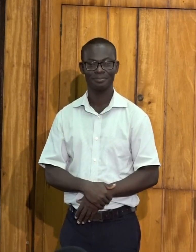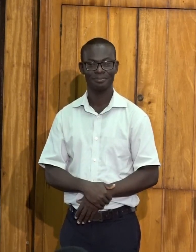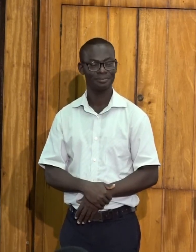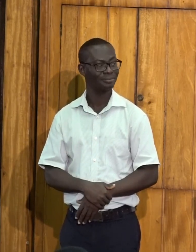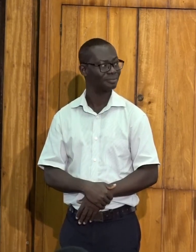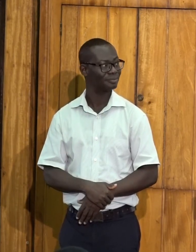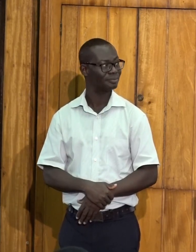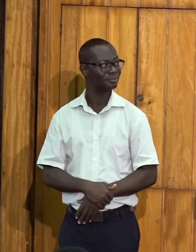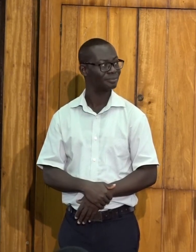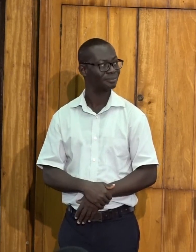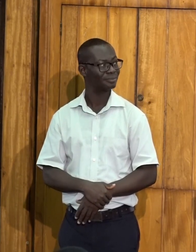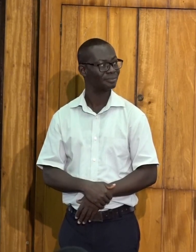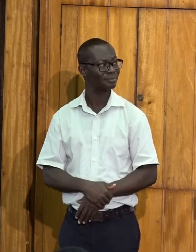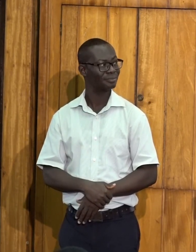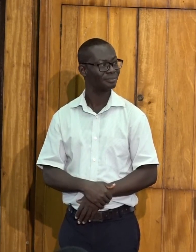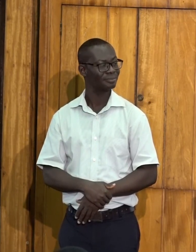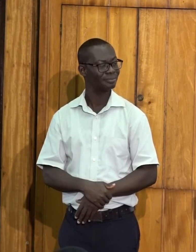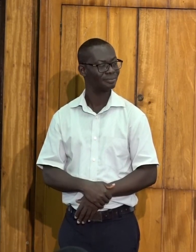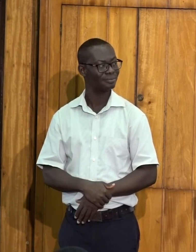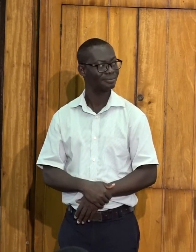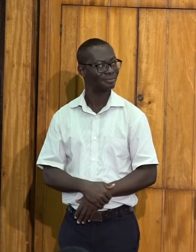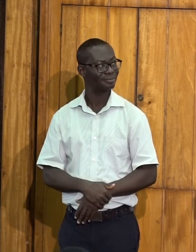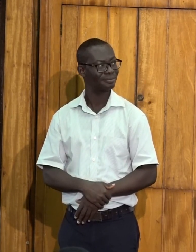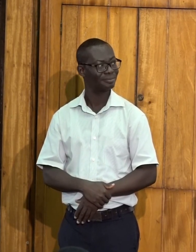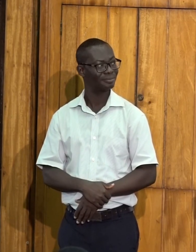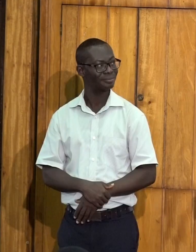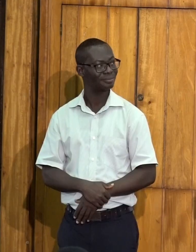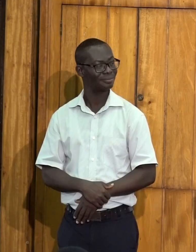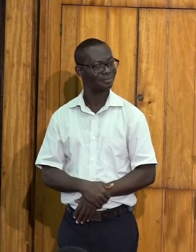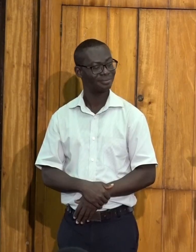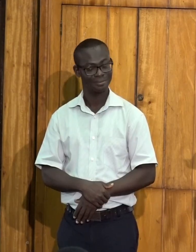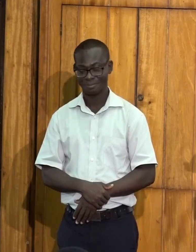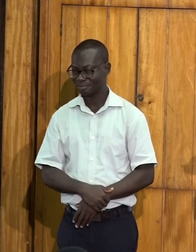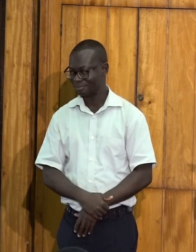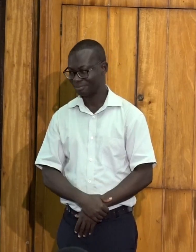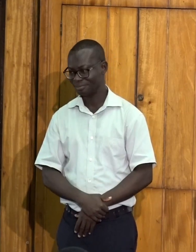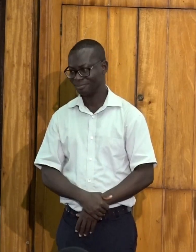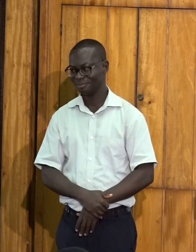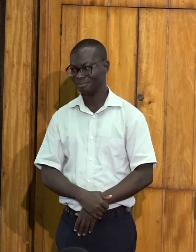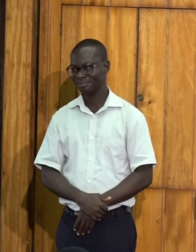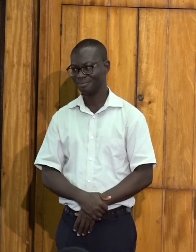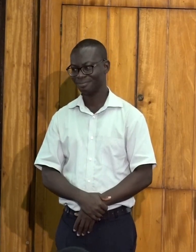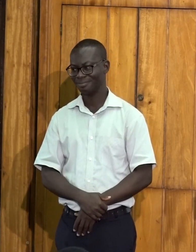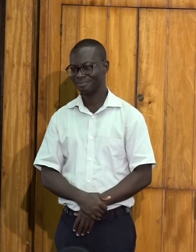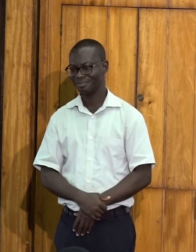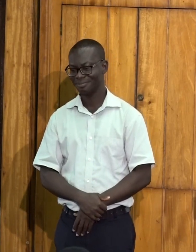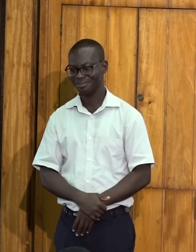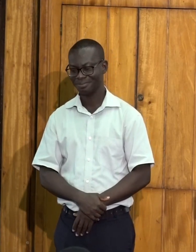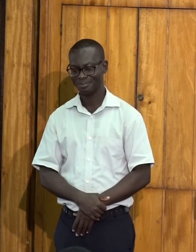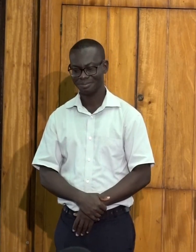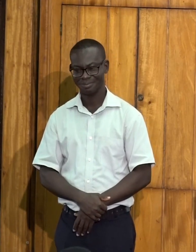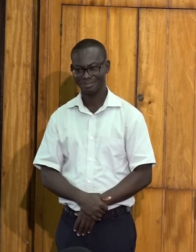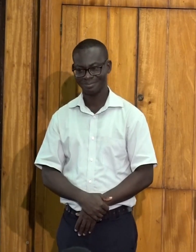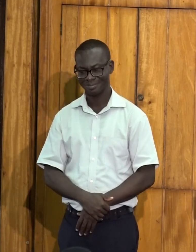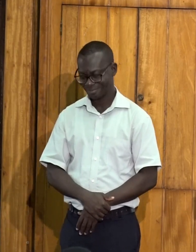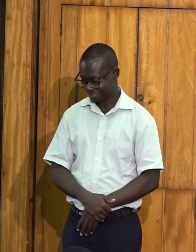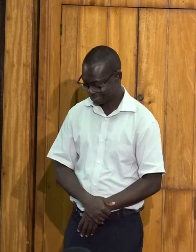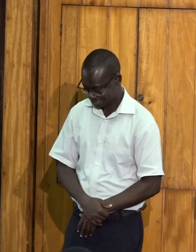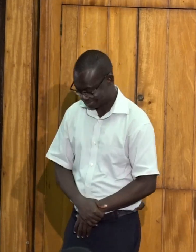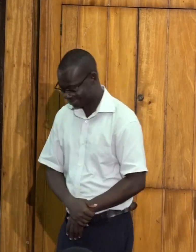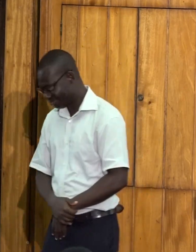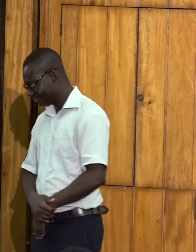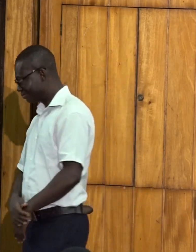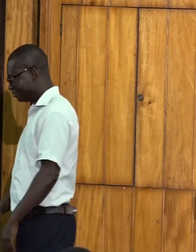in French because I'm from DRC, a francophone country. Nous avons le plaisir